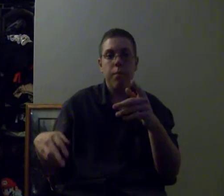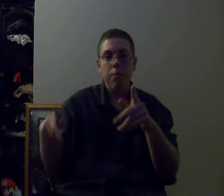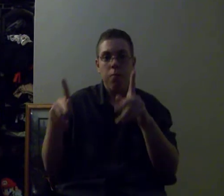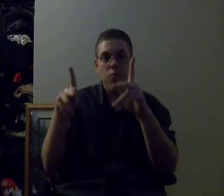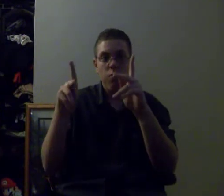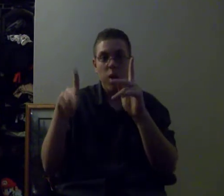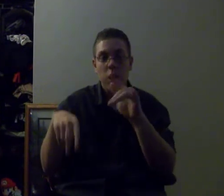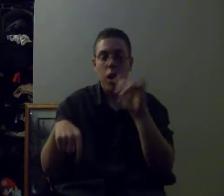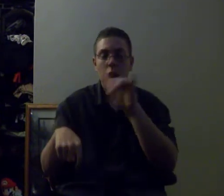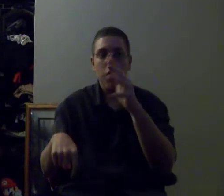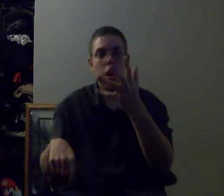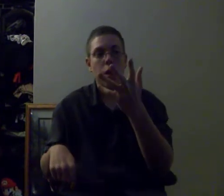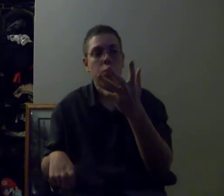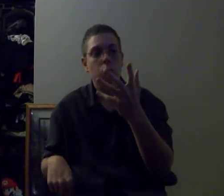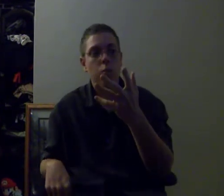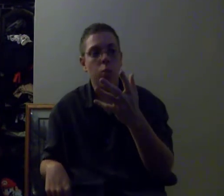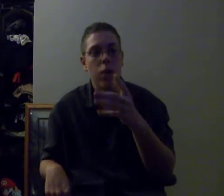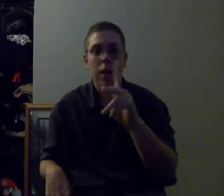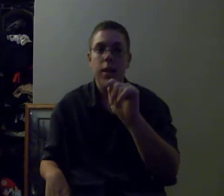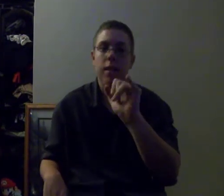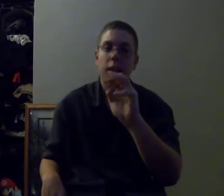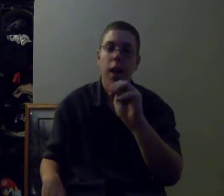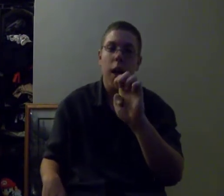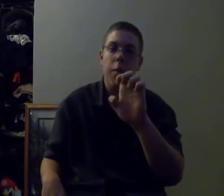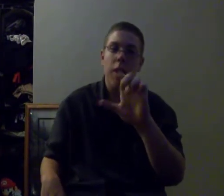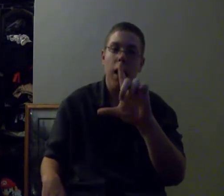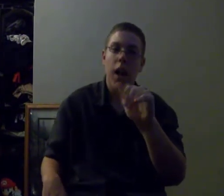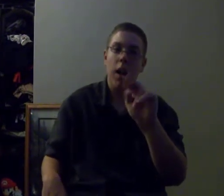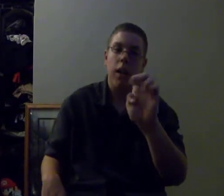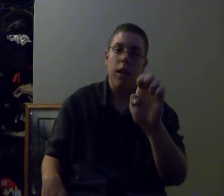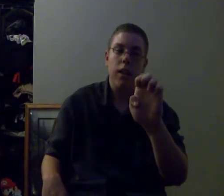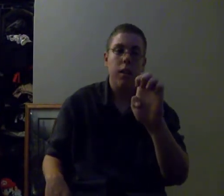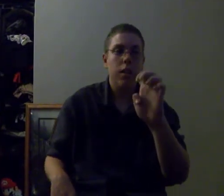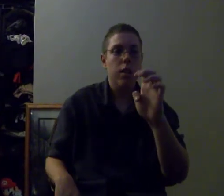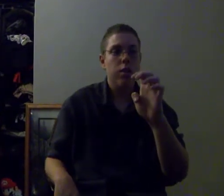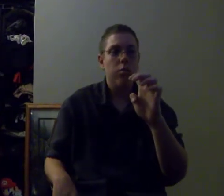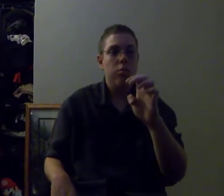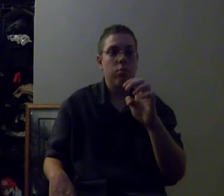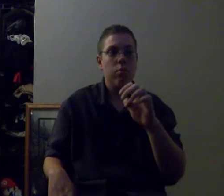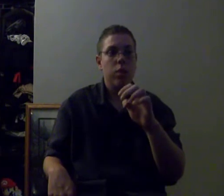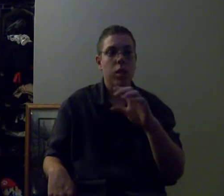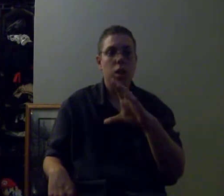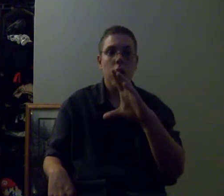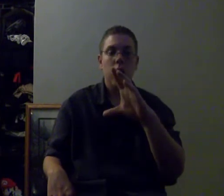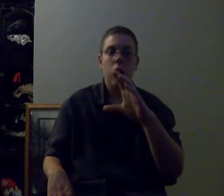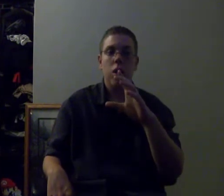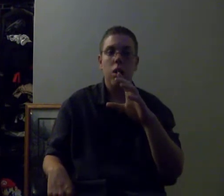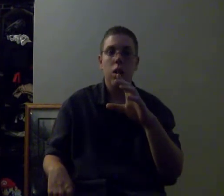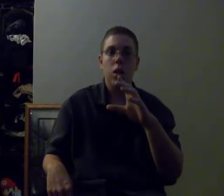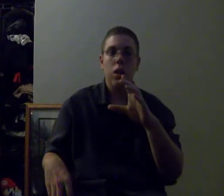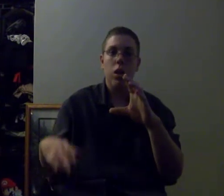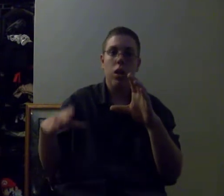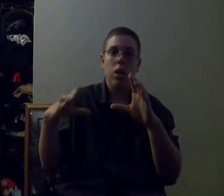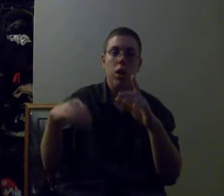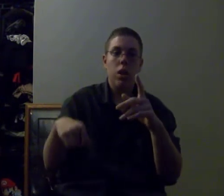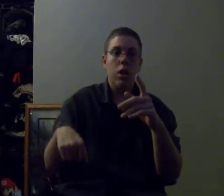bringing in all the skills that they've learned in class. And then the real key where they start to do some serious research, and even though it's